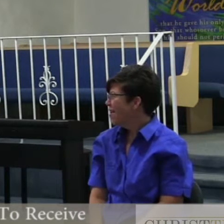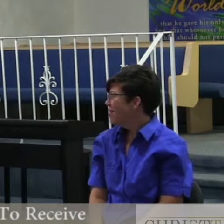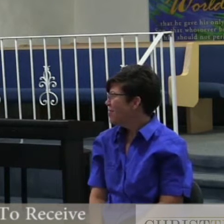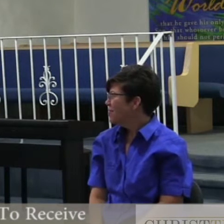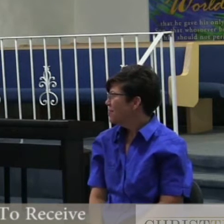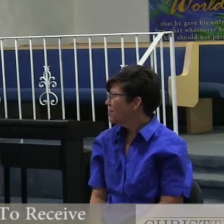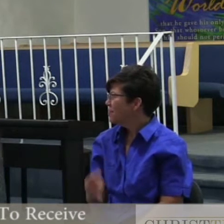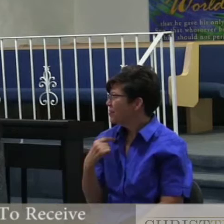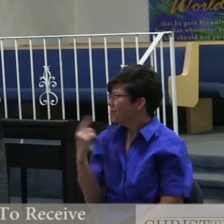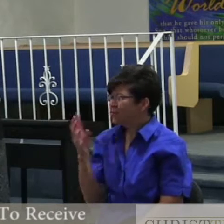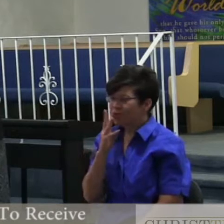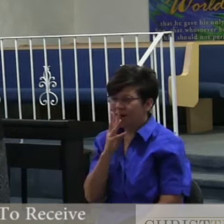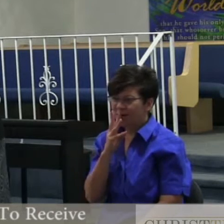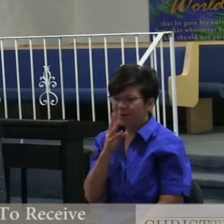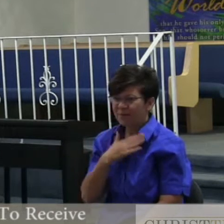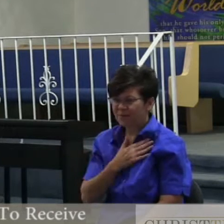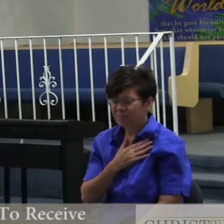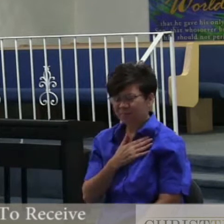I gotta have some water. Whew.